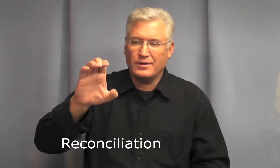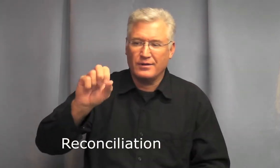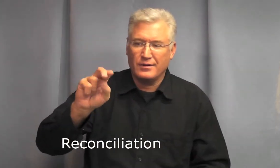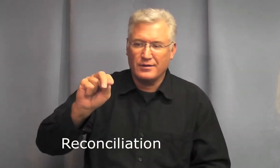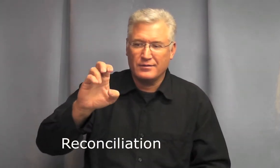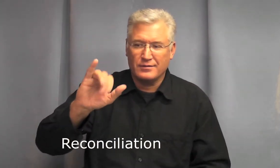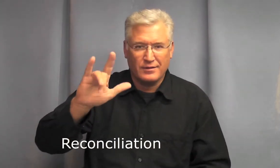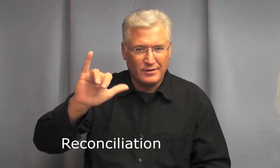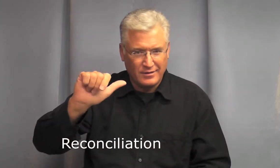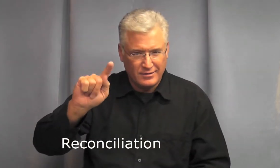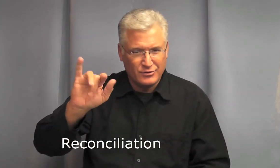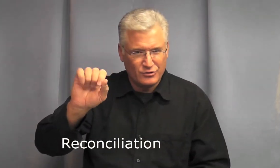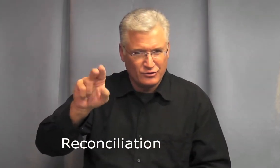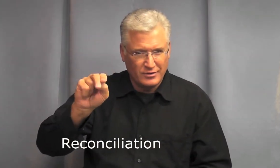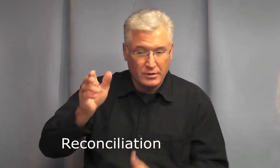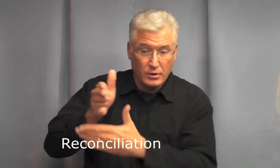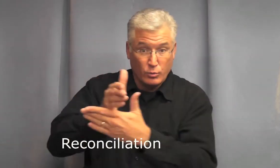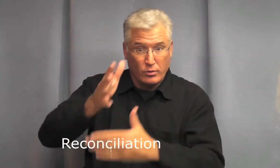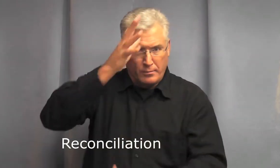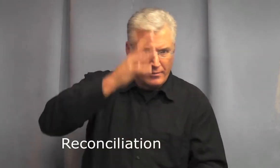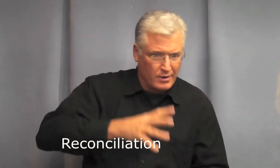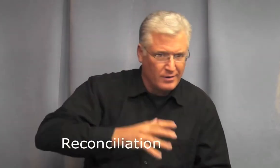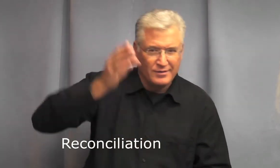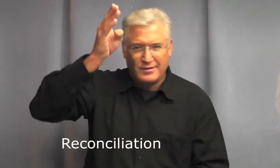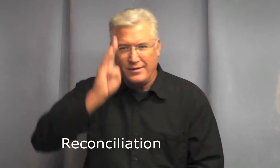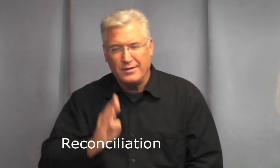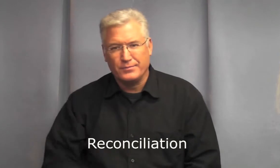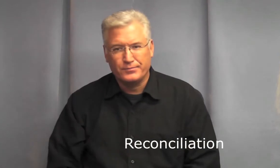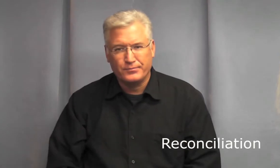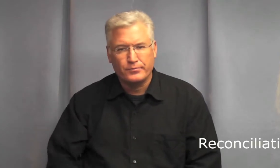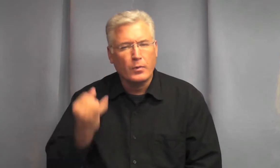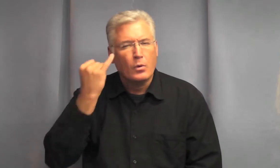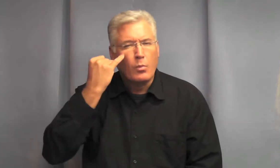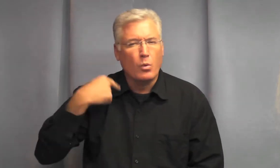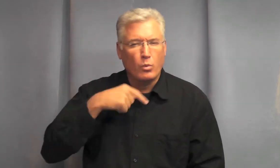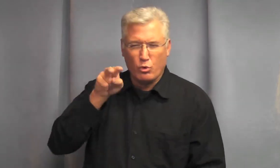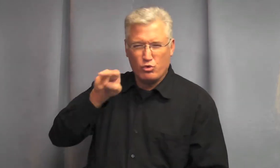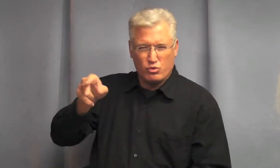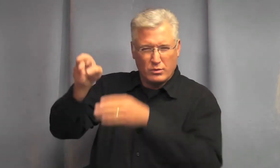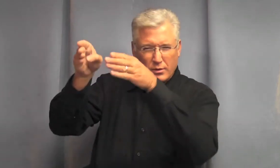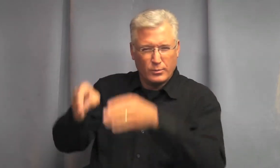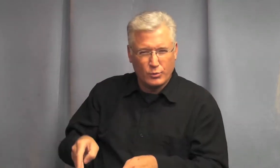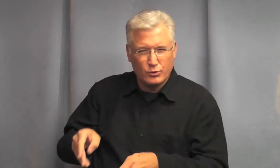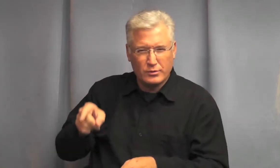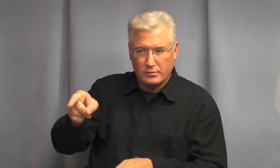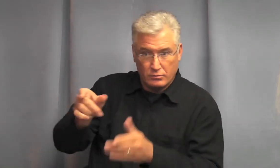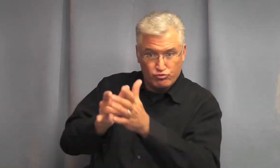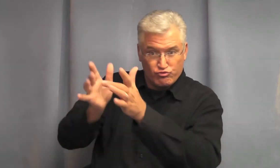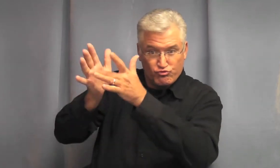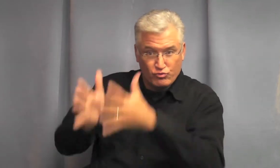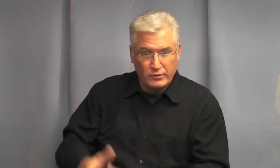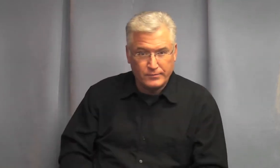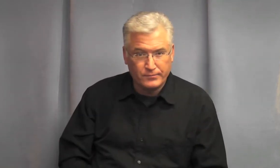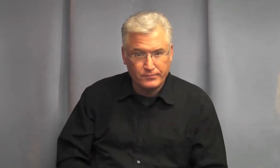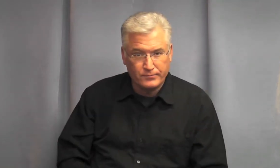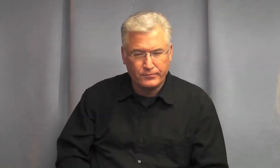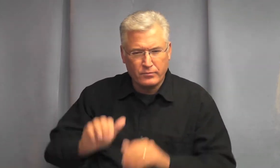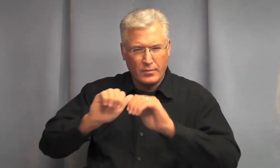Well, it's reconciliation. It's reconciliation between man and God. If you see a person, this person says that they are